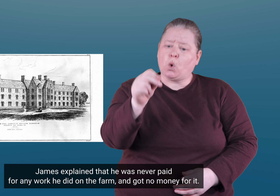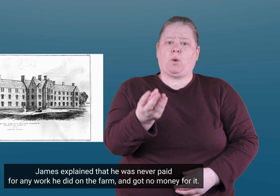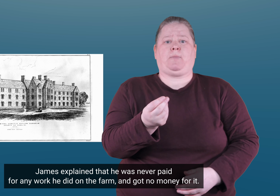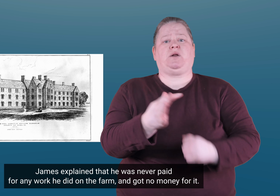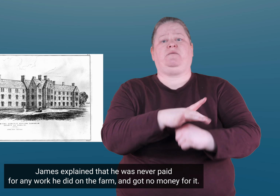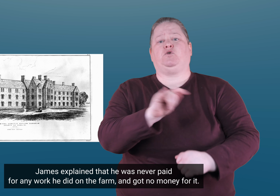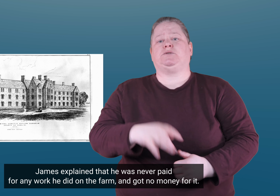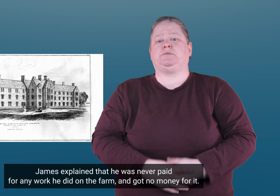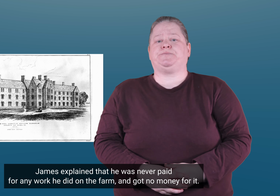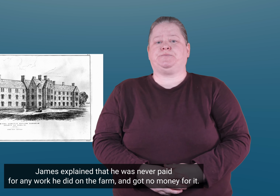and got no money for it.